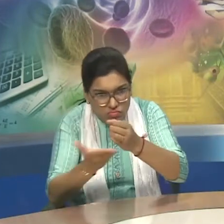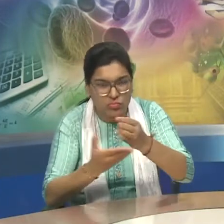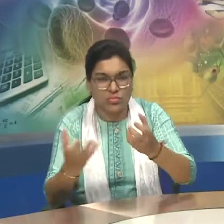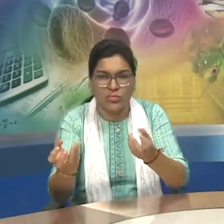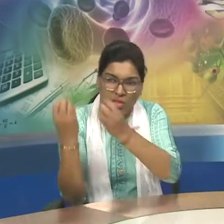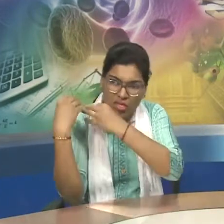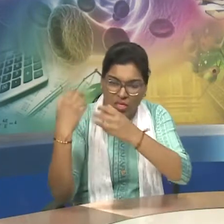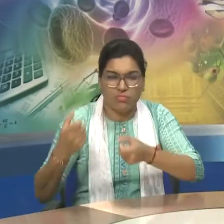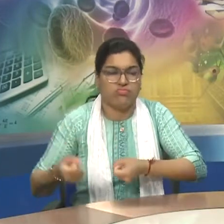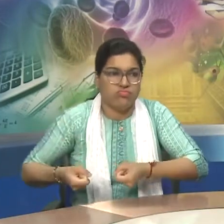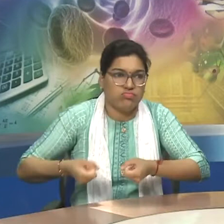They work in